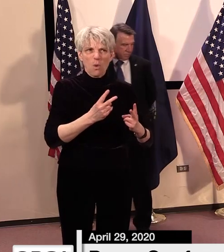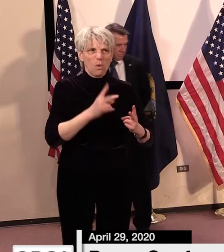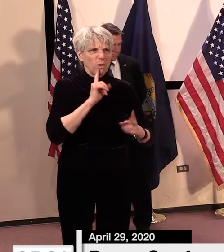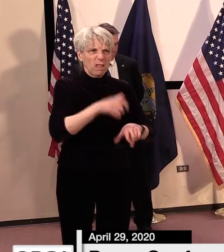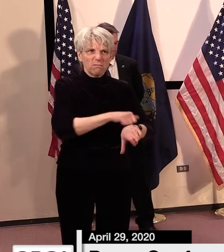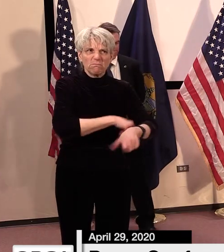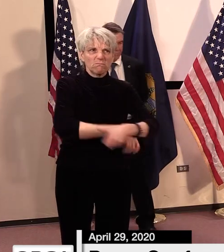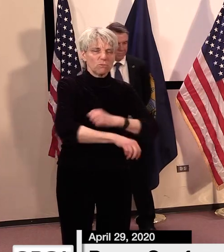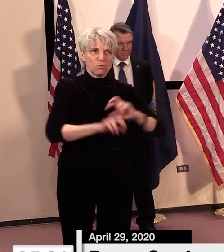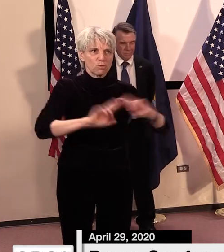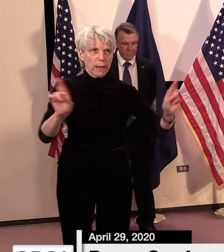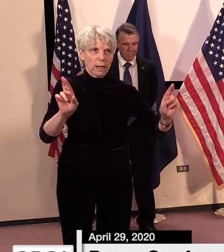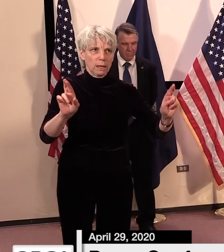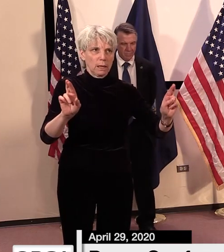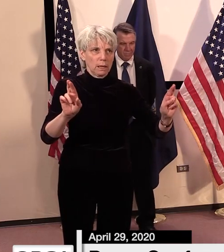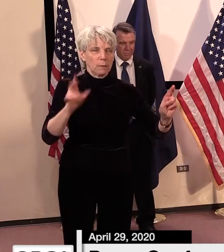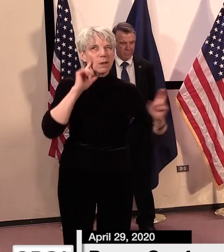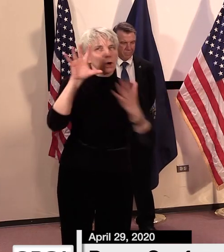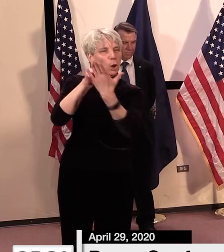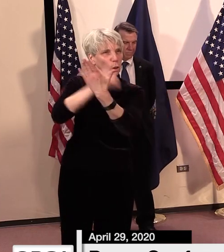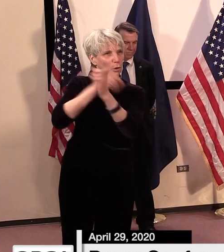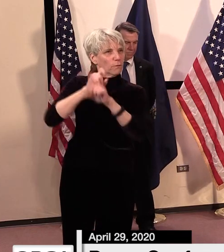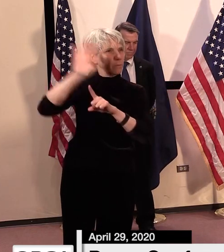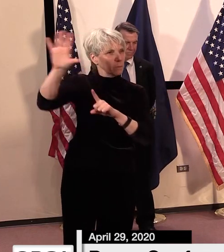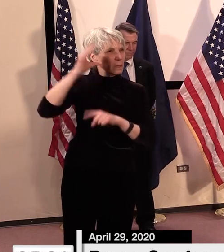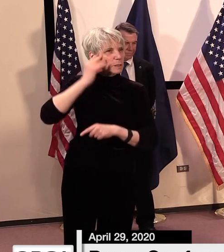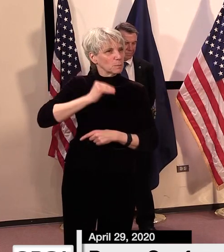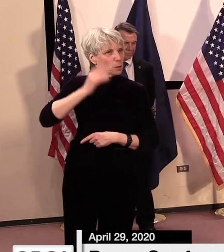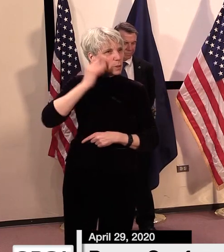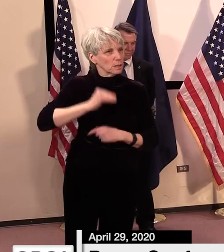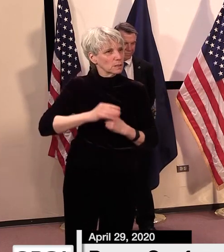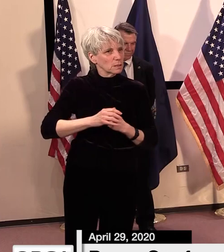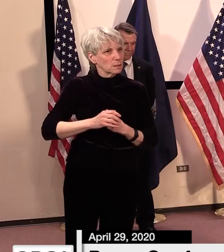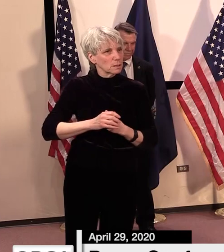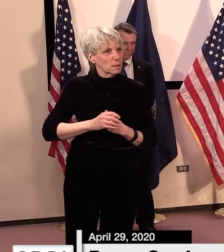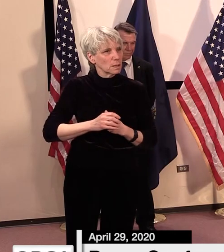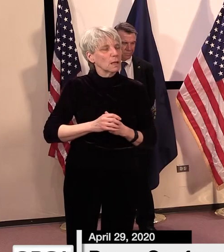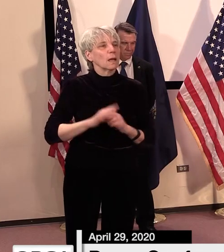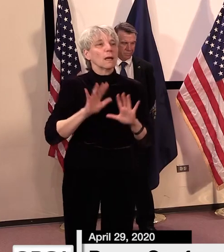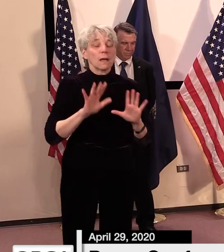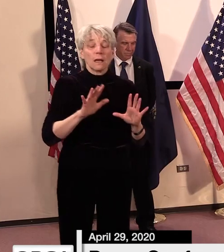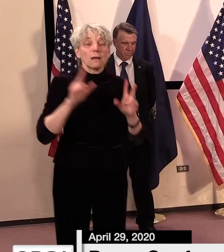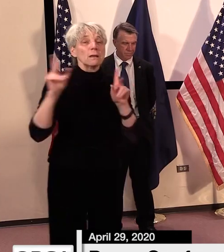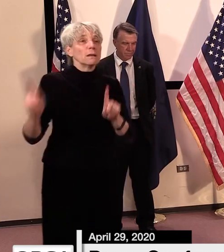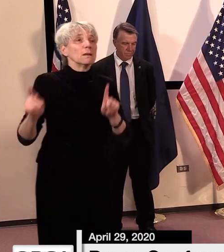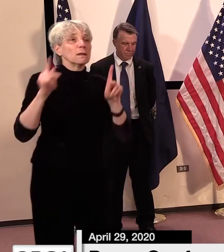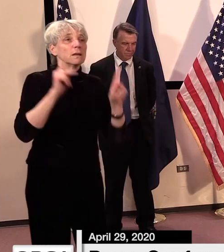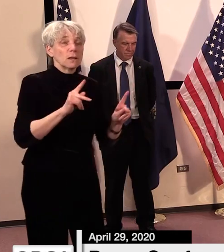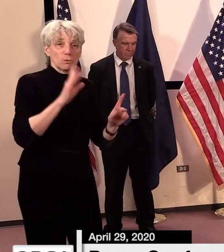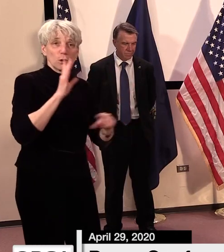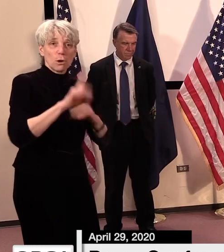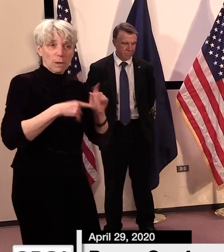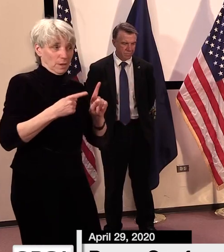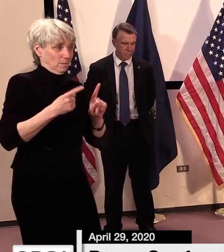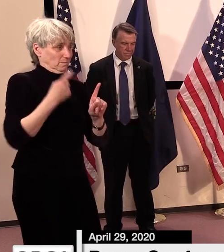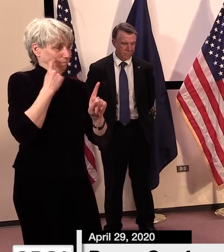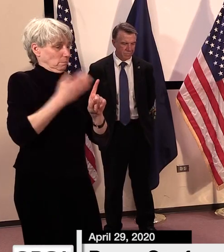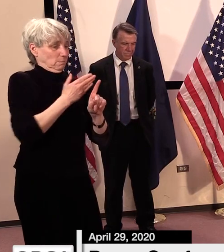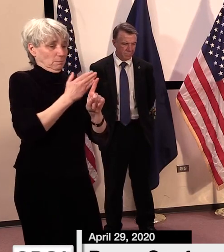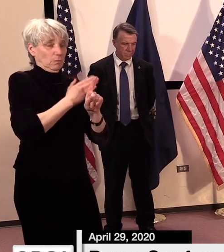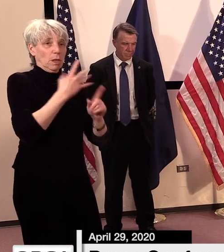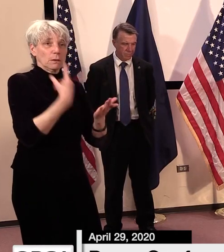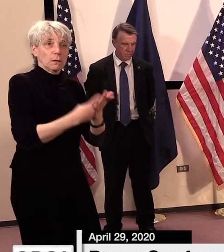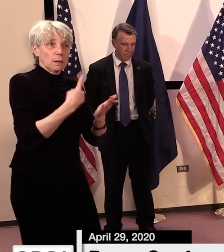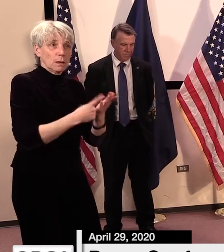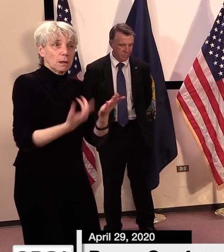this later in terms of, you know, what we're doing with expanded testing. We've